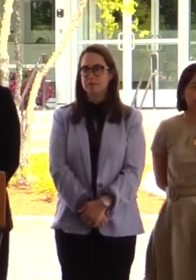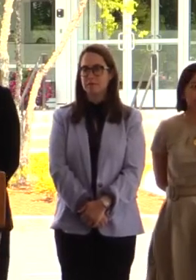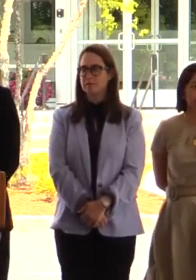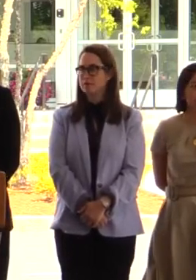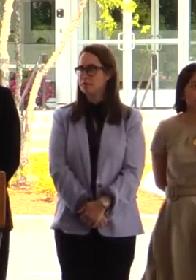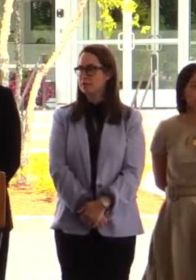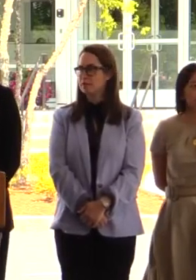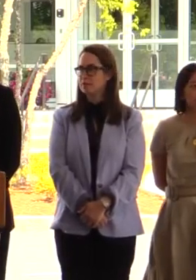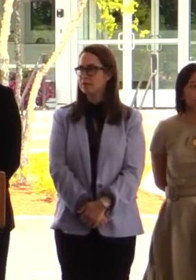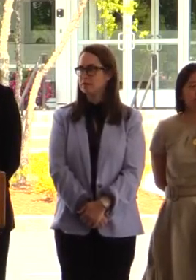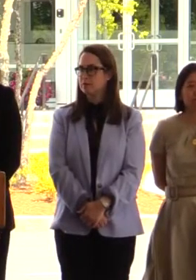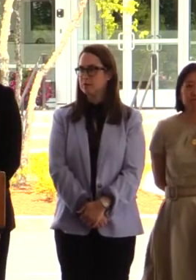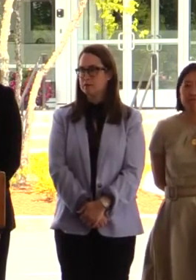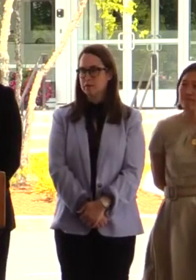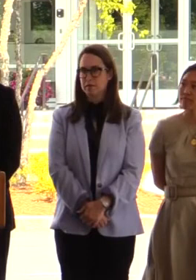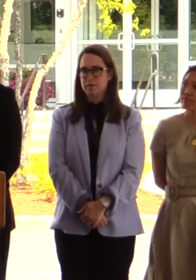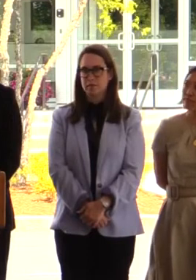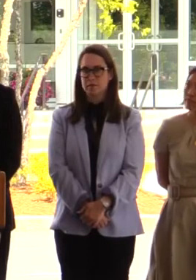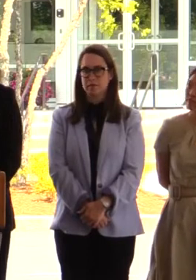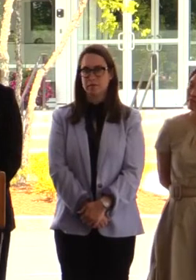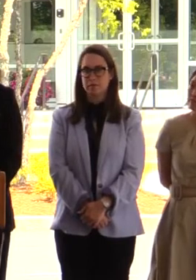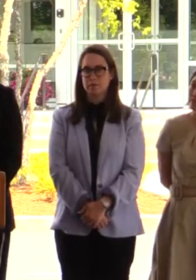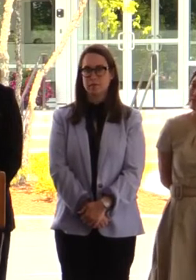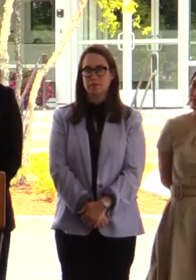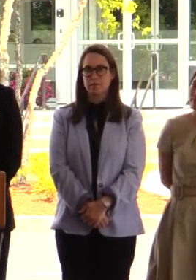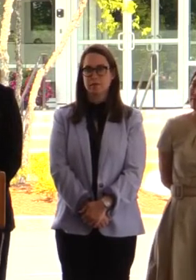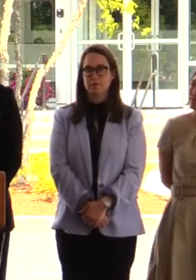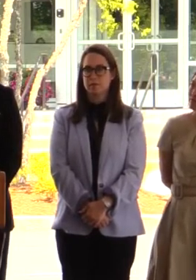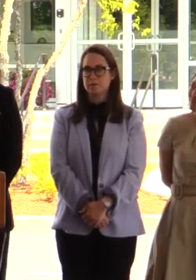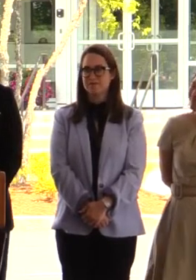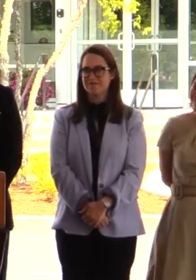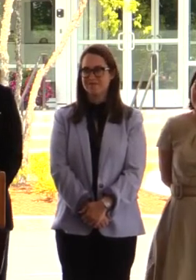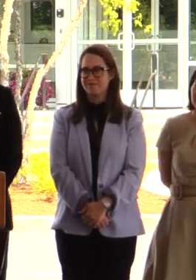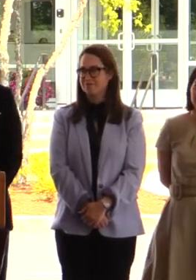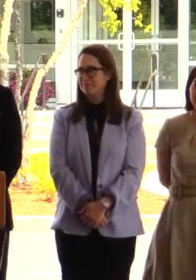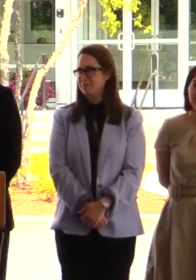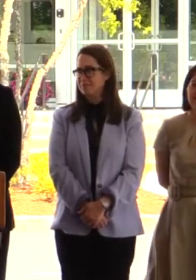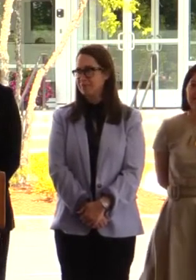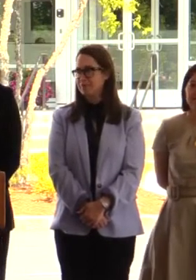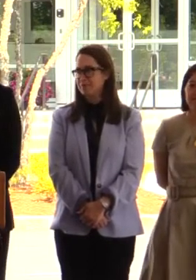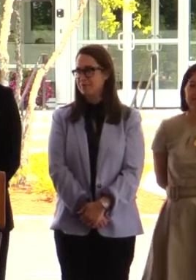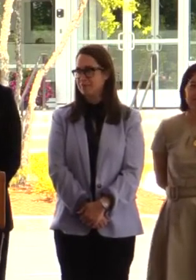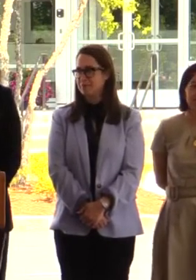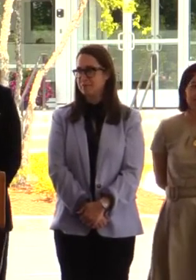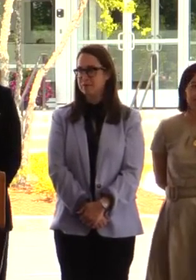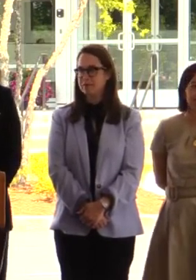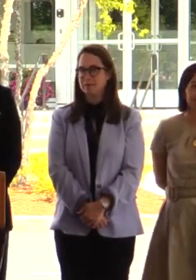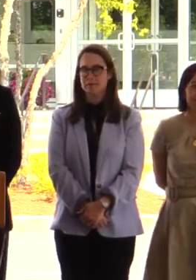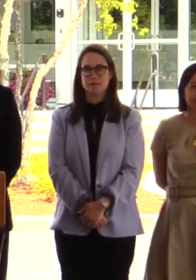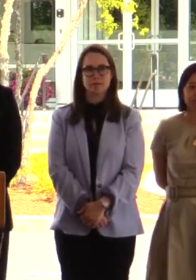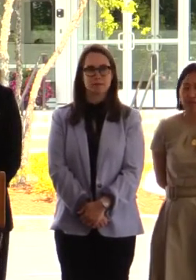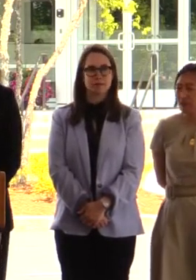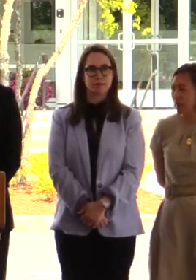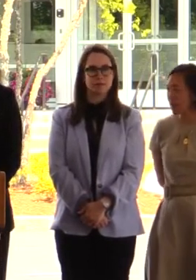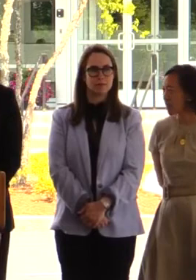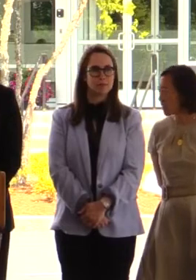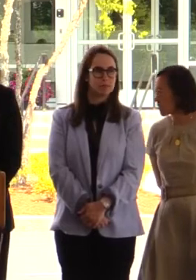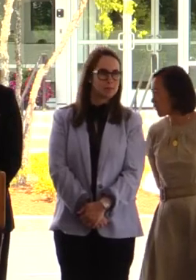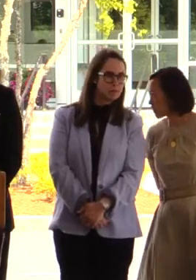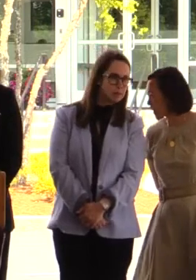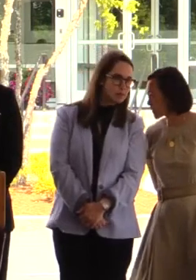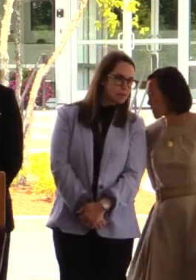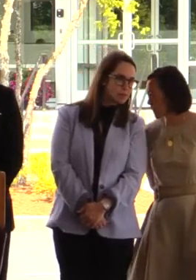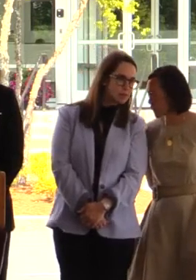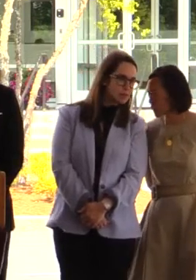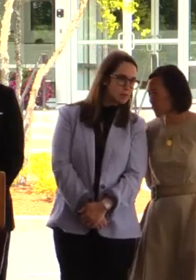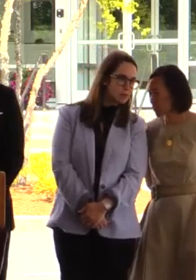Healey, Secretary Howe, and Dr. Goldstein. Thank you so much for your leadership and for being with us today. We're also